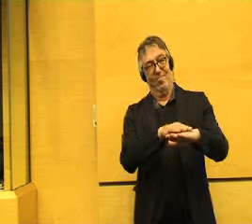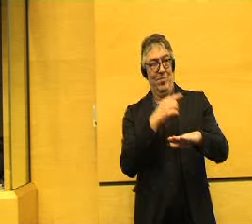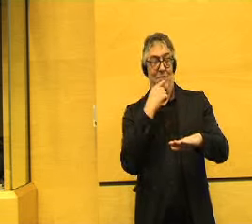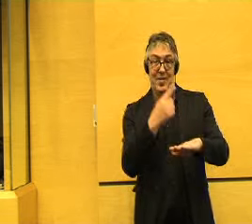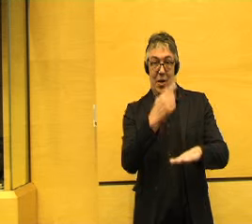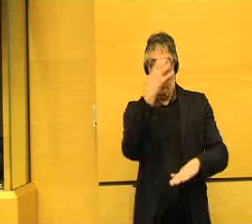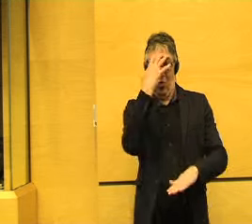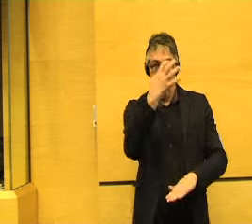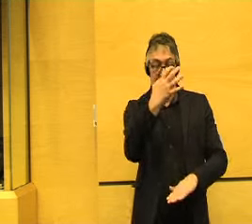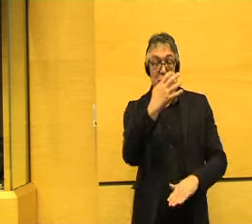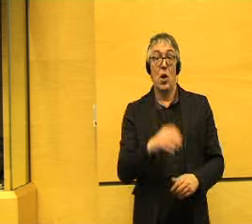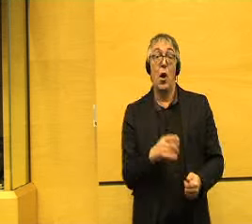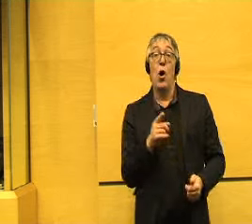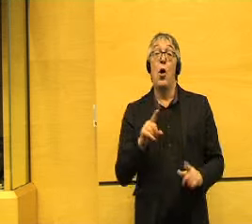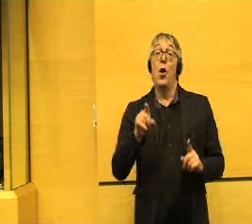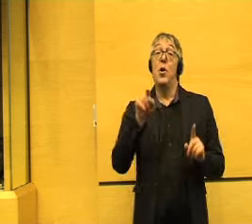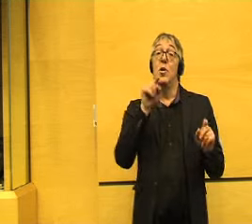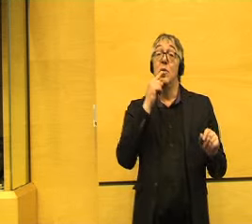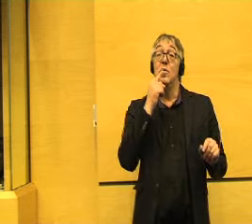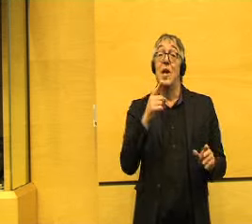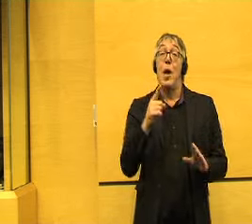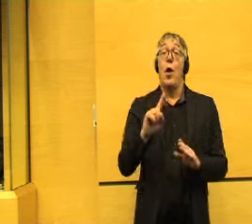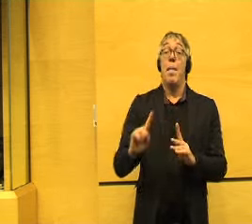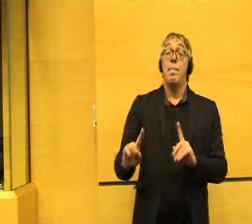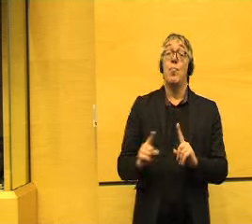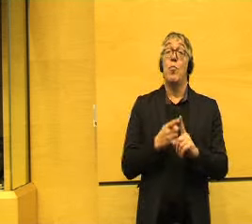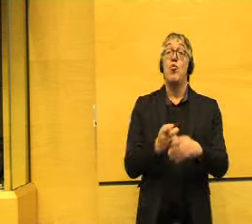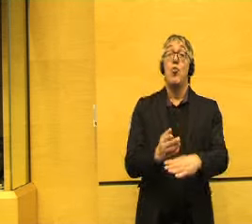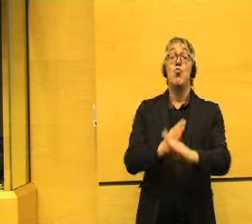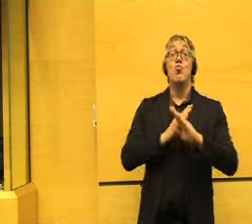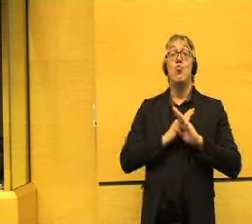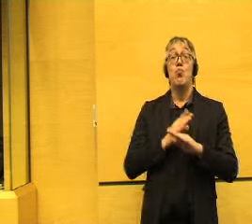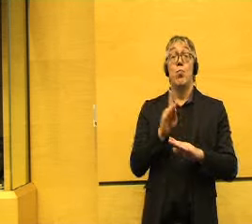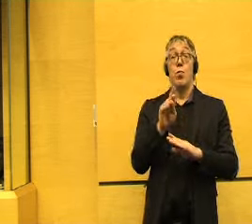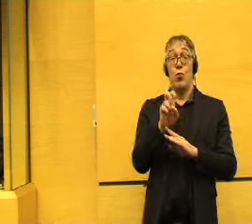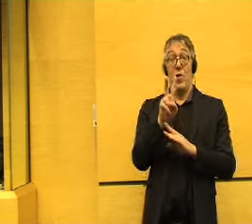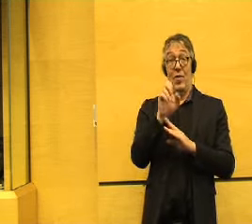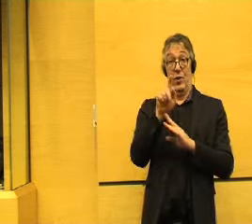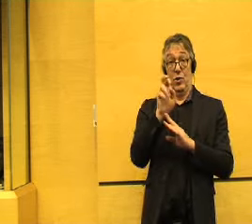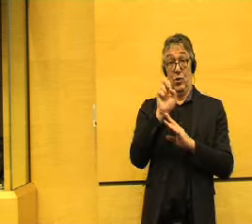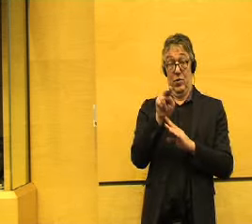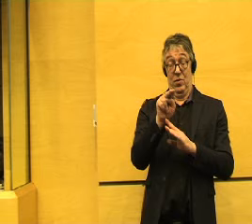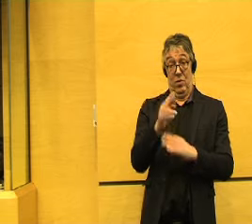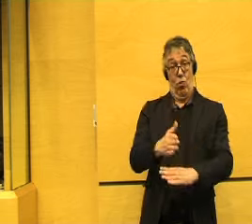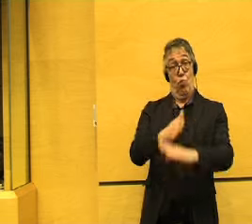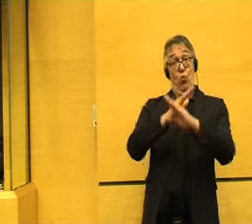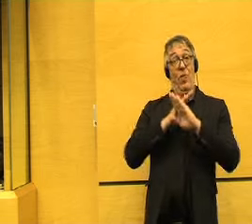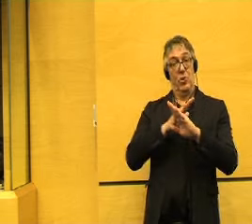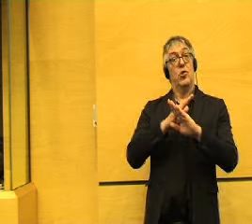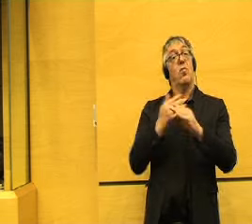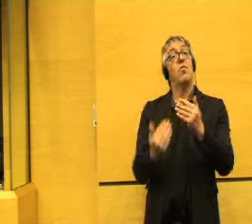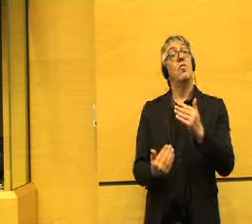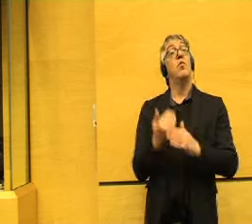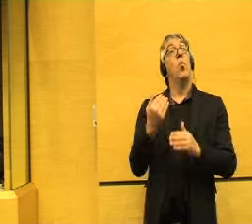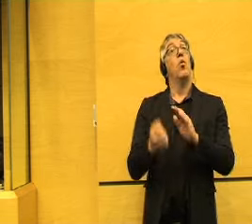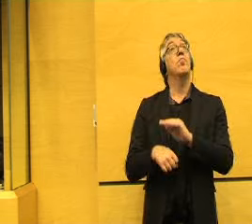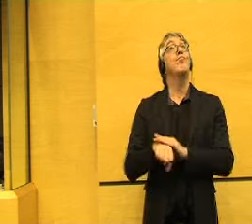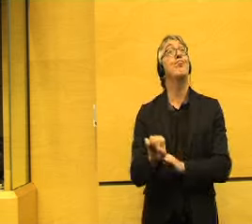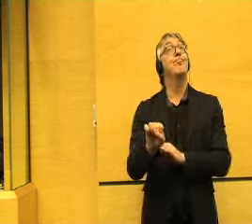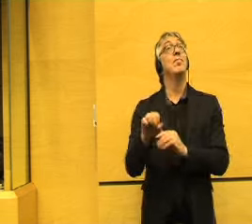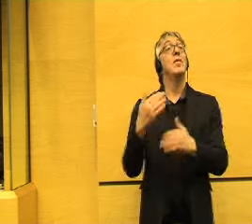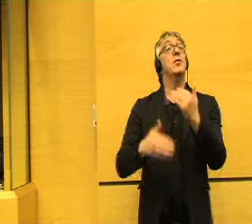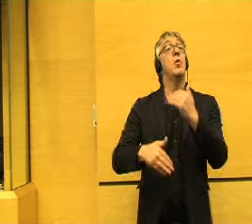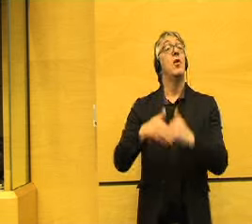not a part of the topic of the Convention on the Rights of Persons with Disabilities. And what we heard